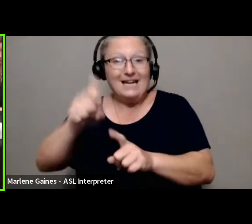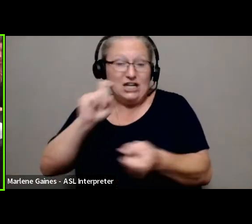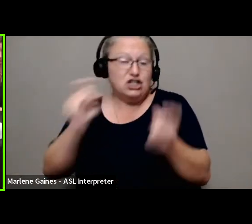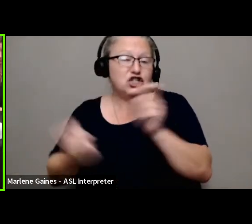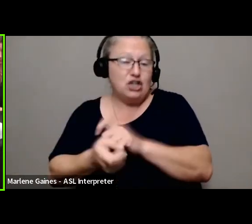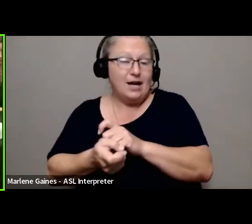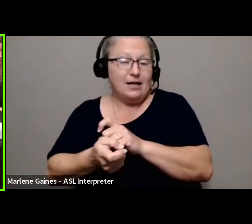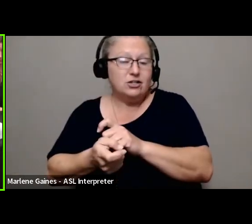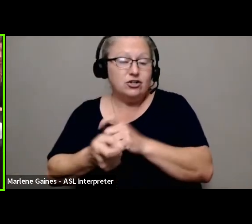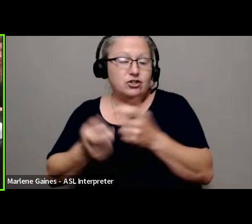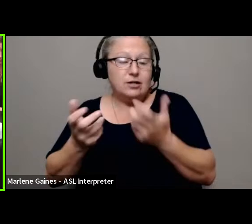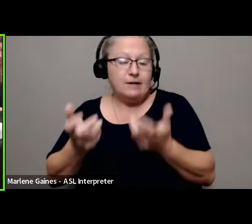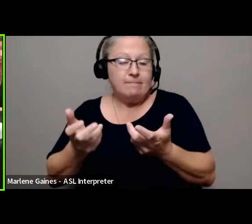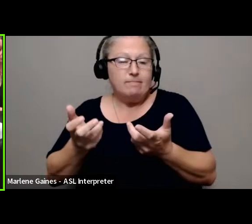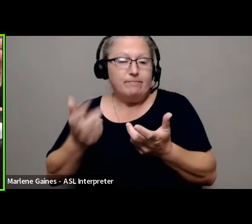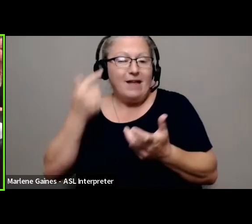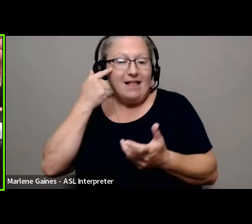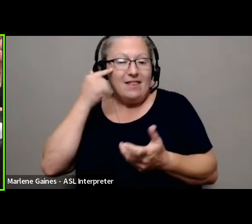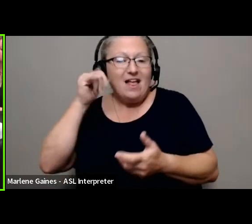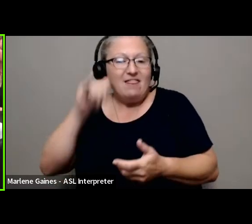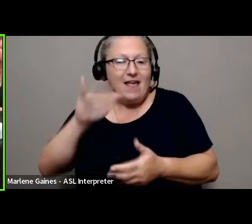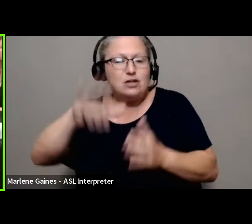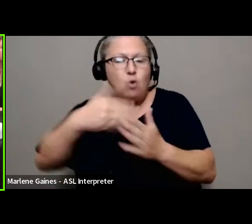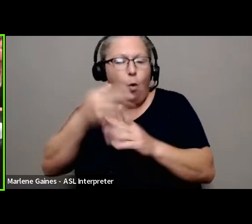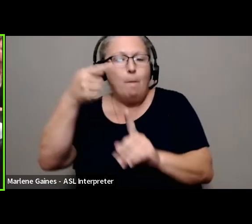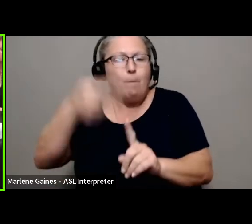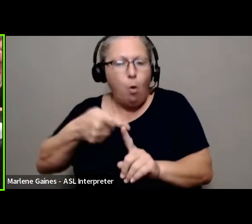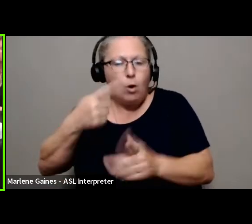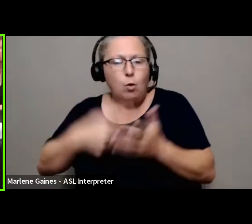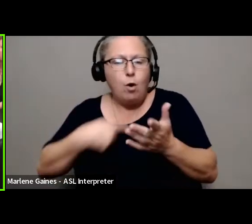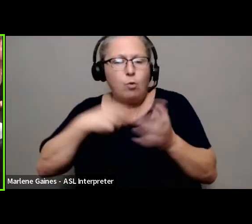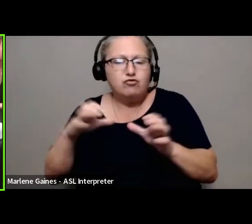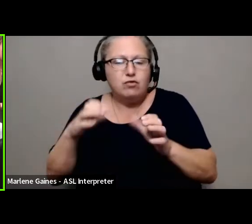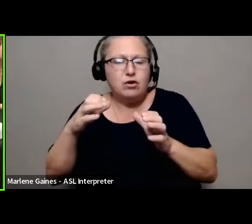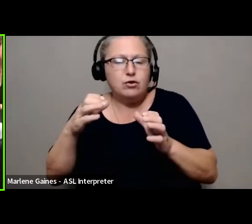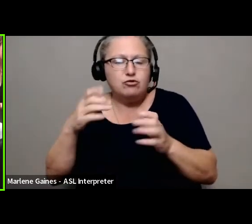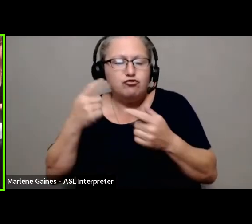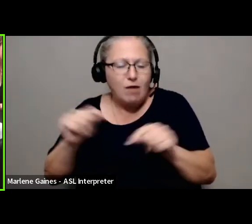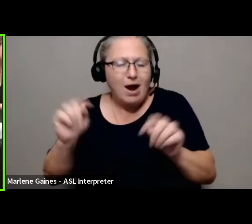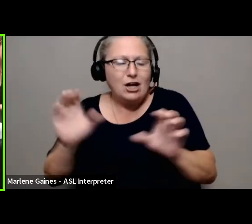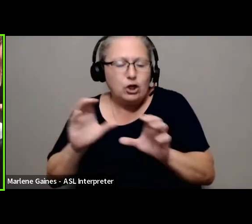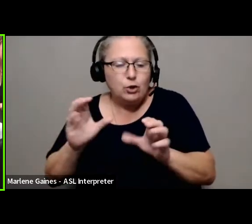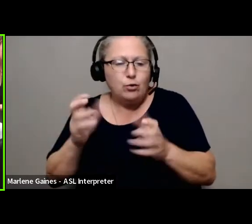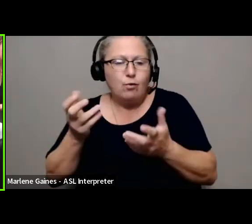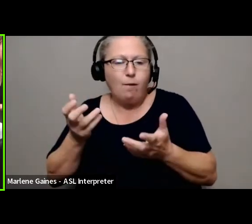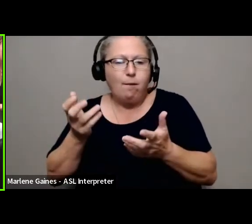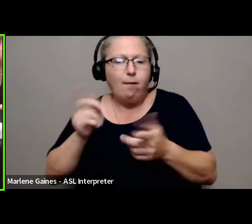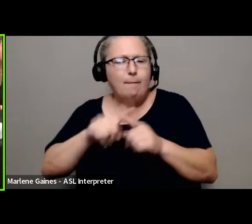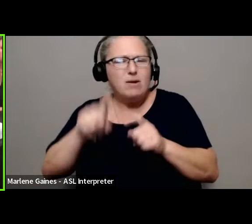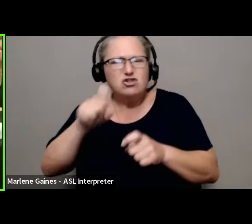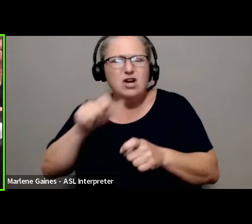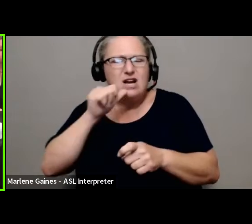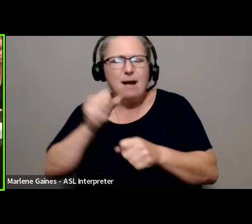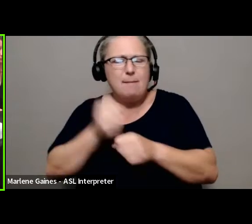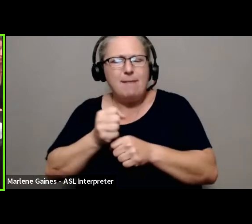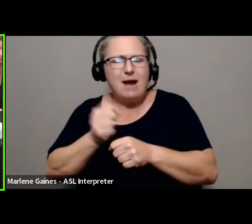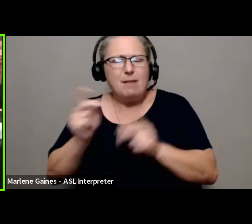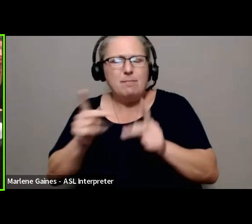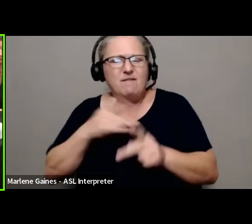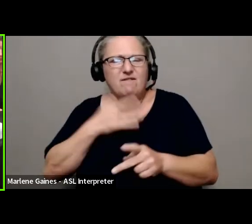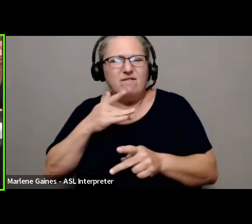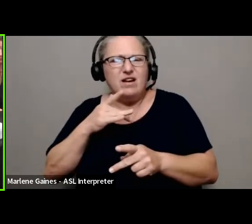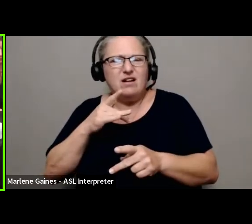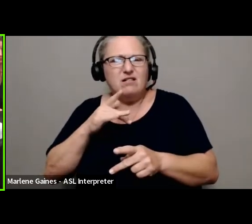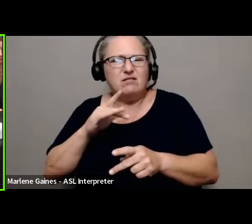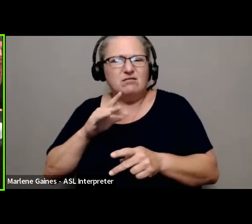change. And I think that's the whole point of what we're trying to do here. But it shouldn't demean anyone, and